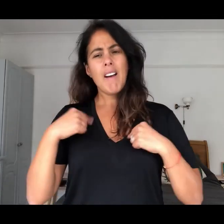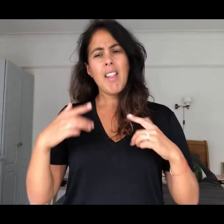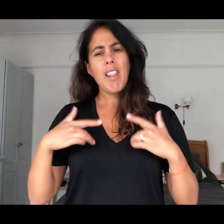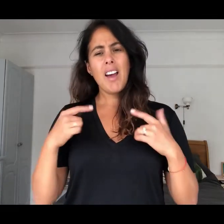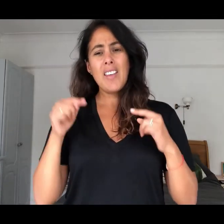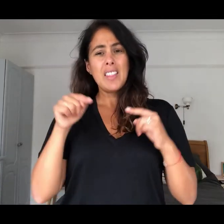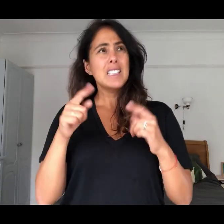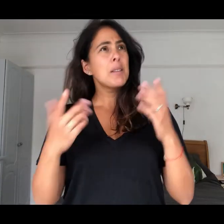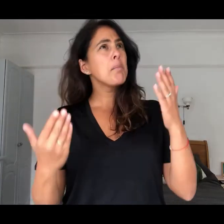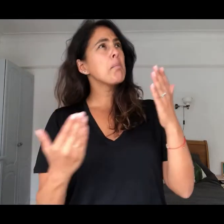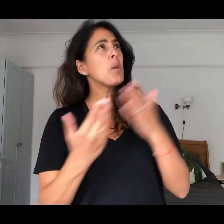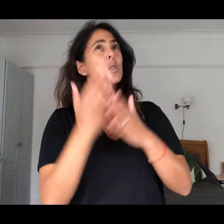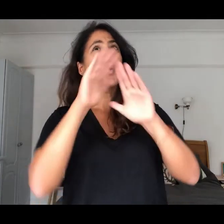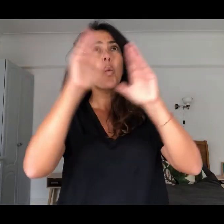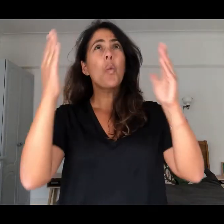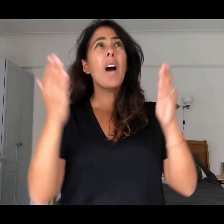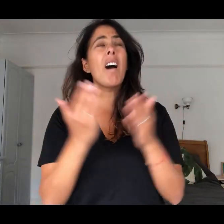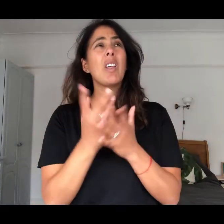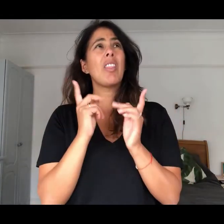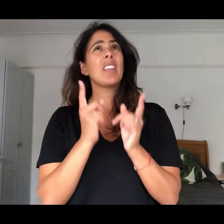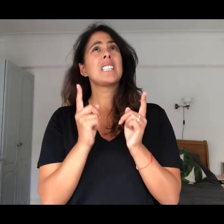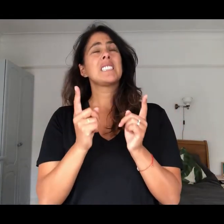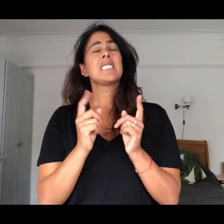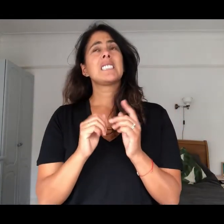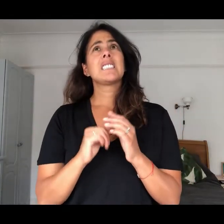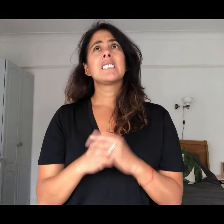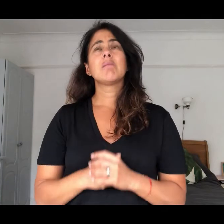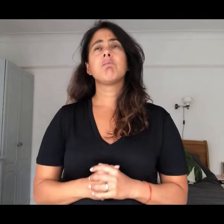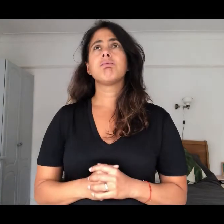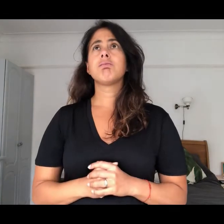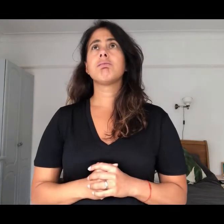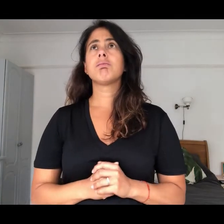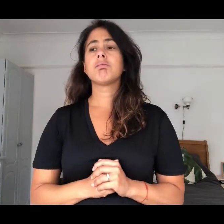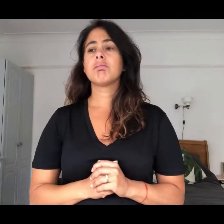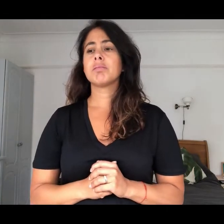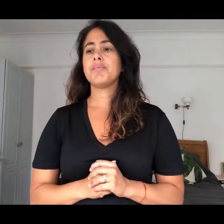lifetime. This is the modern world civilization.